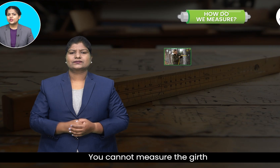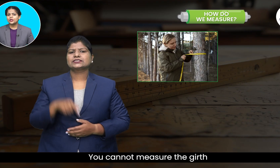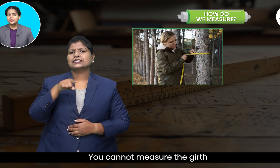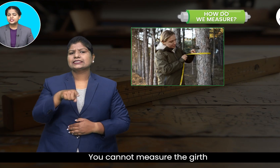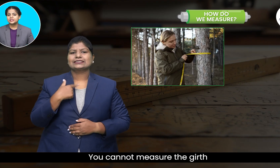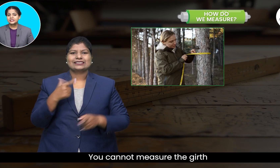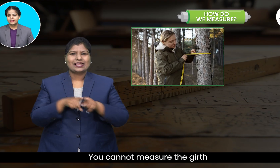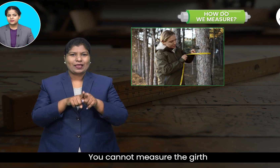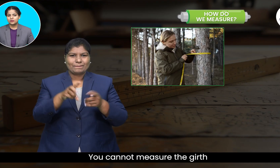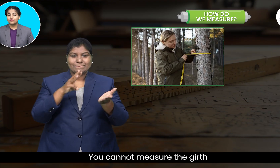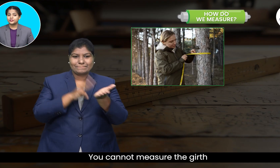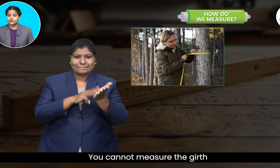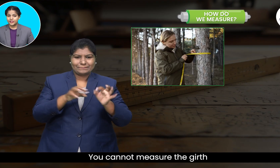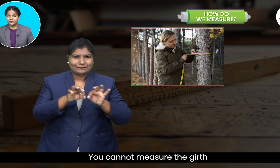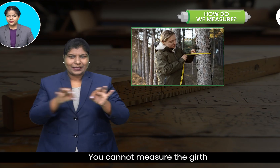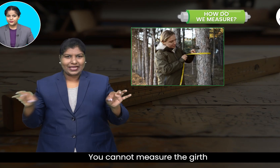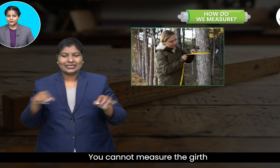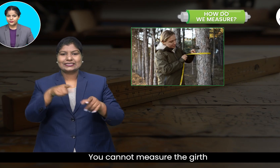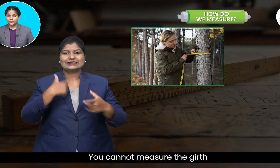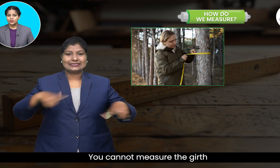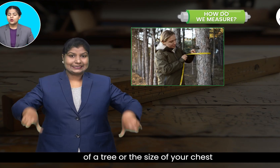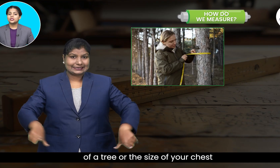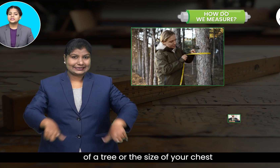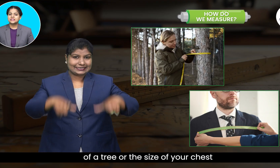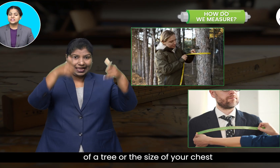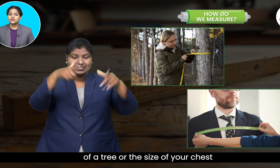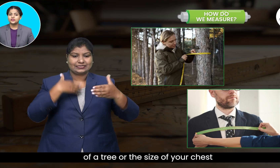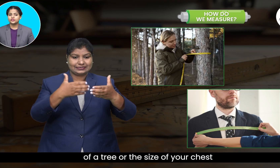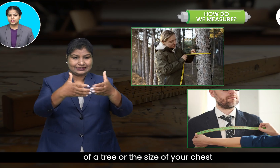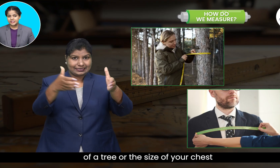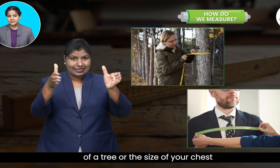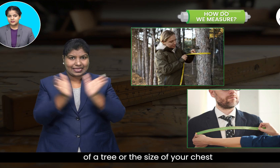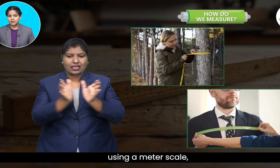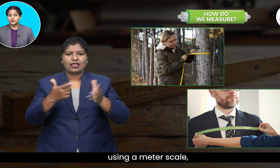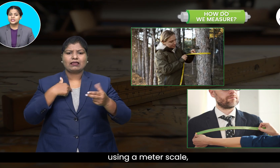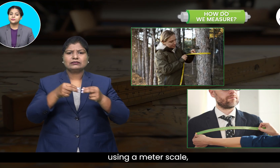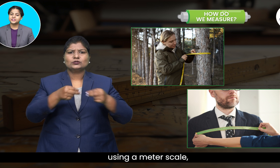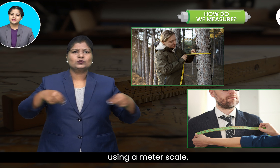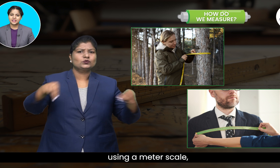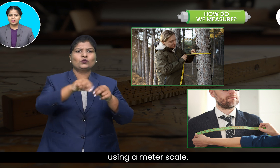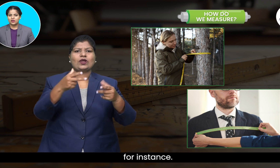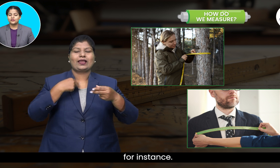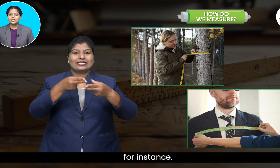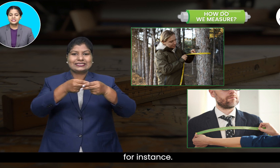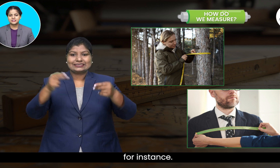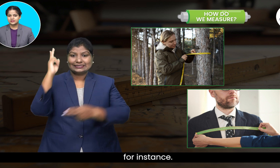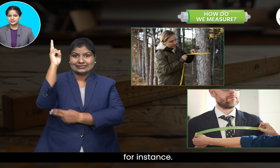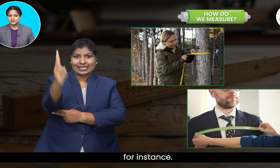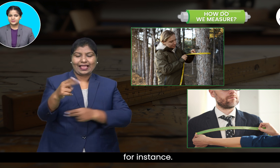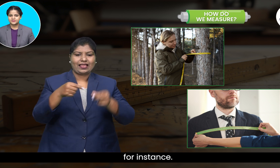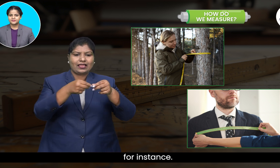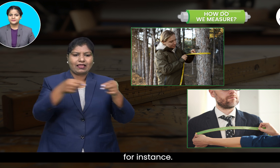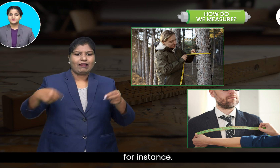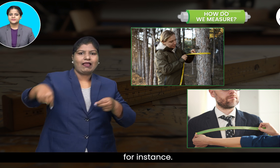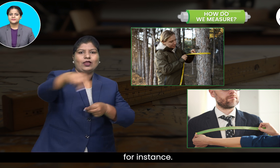You cannot measure the girth of a tree or the size of your chest using a meter scale, for